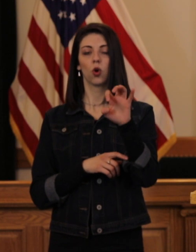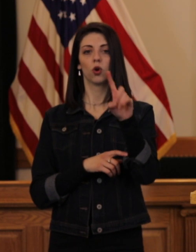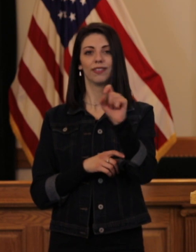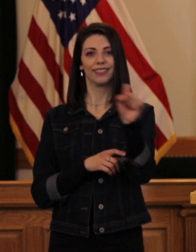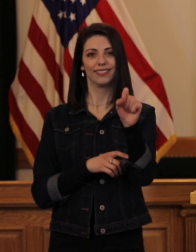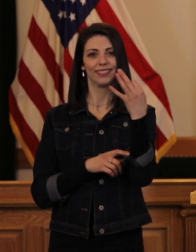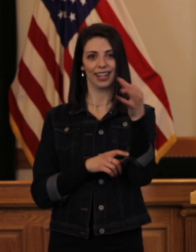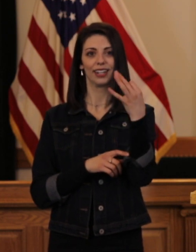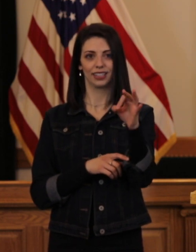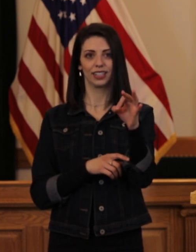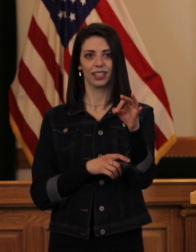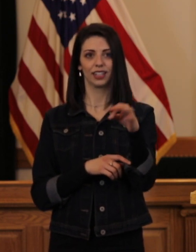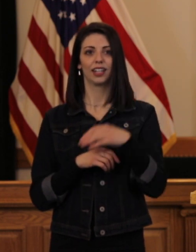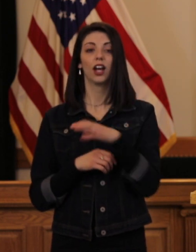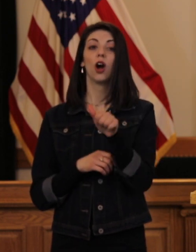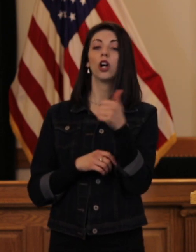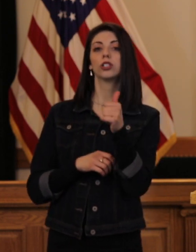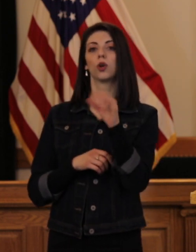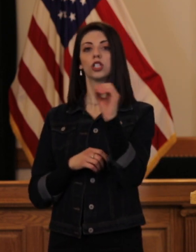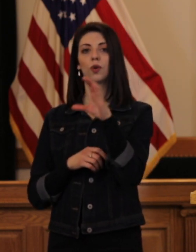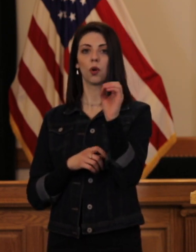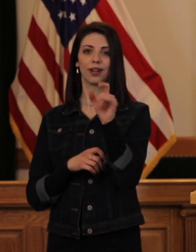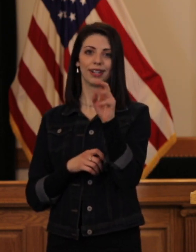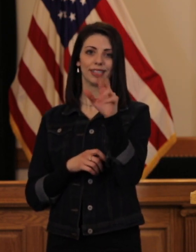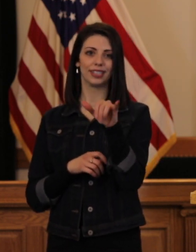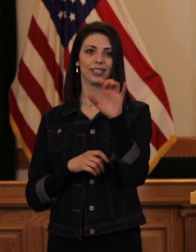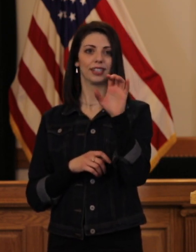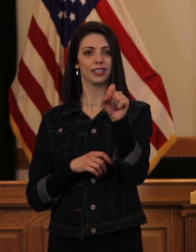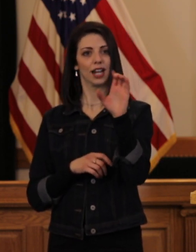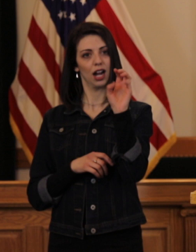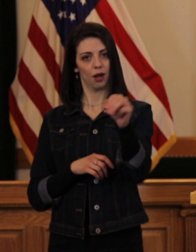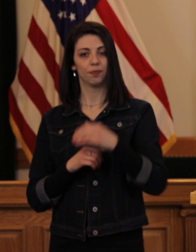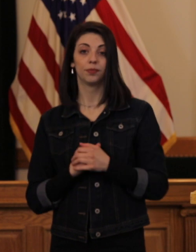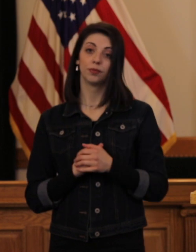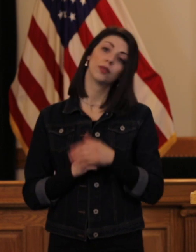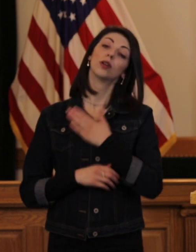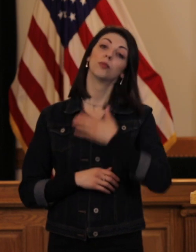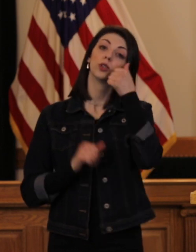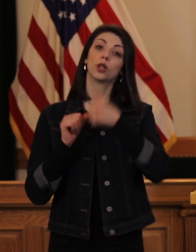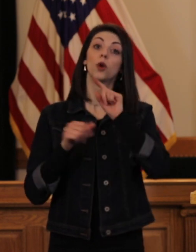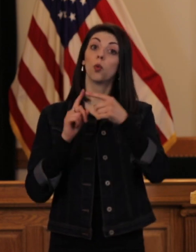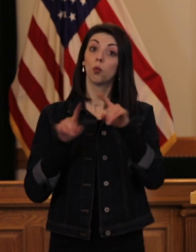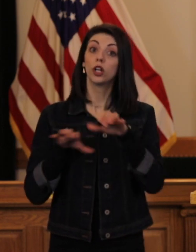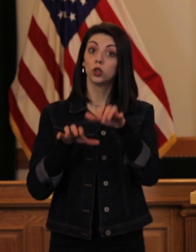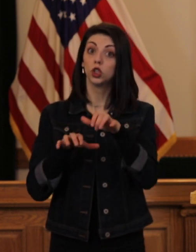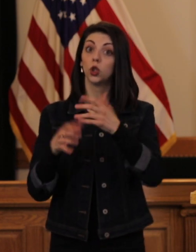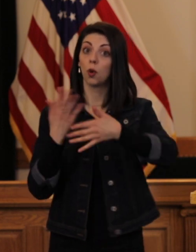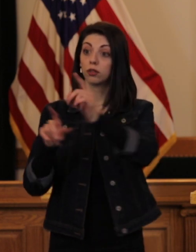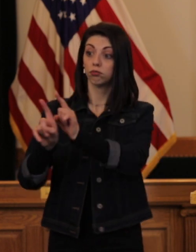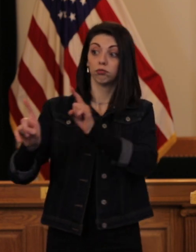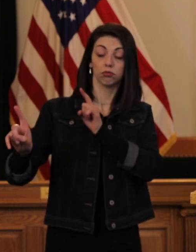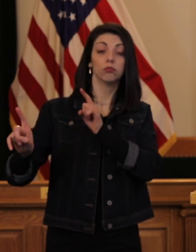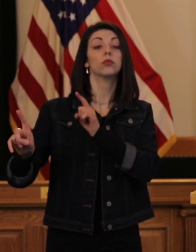health.oswegocounty.com/COVID-19 and at oswegocounty.com. I ask everyone to remember, when you practice social distancing, wash your